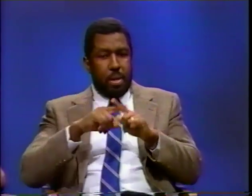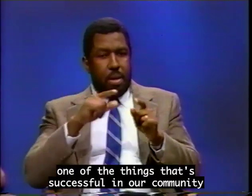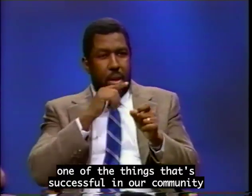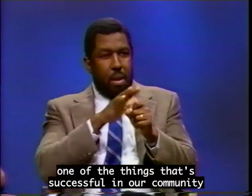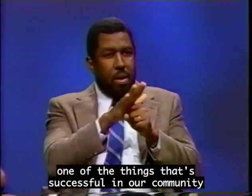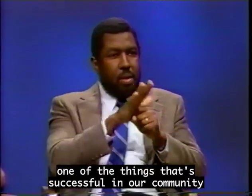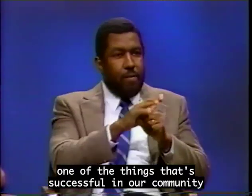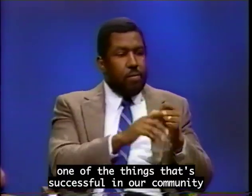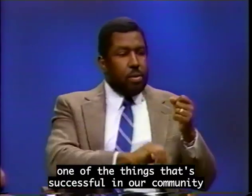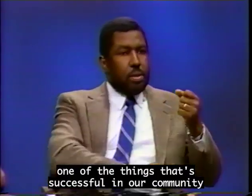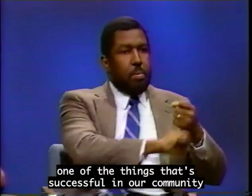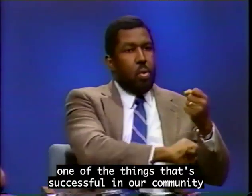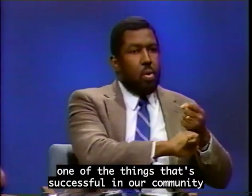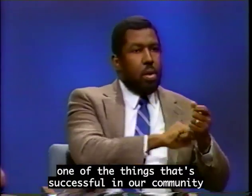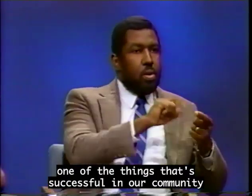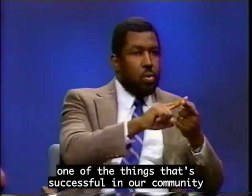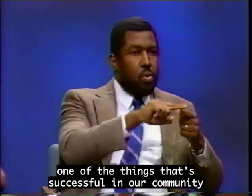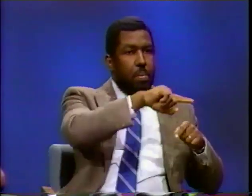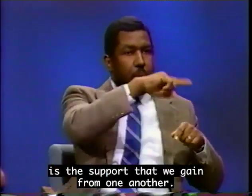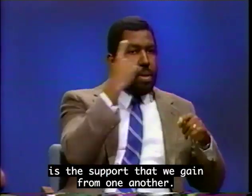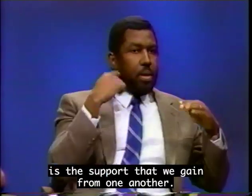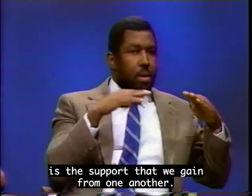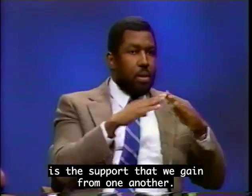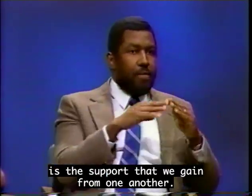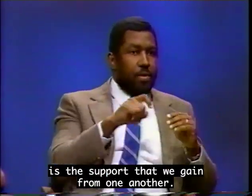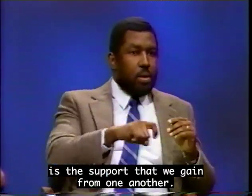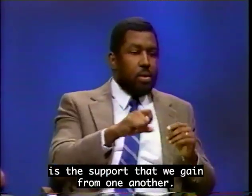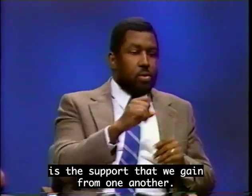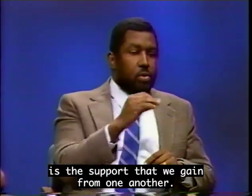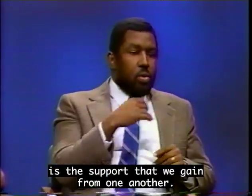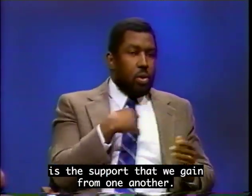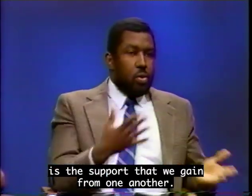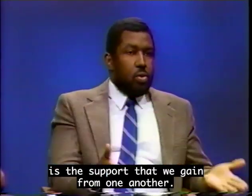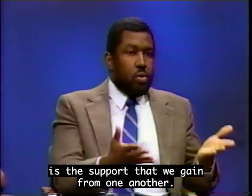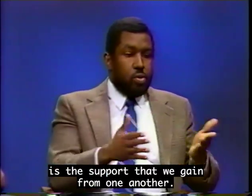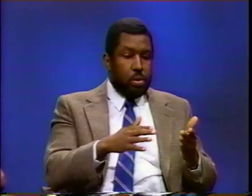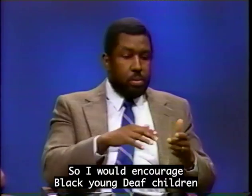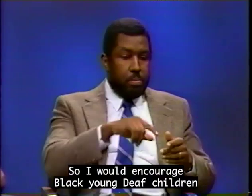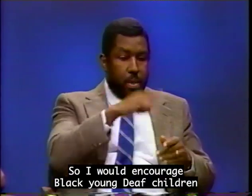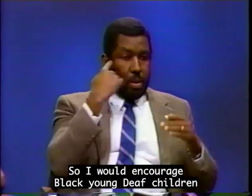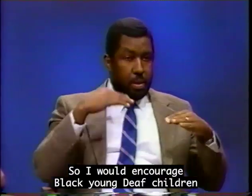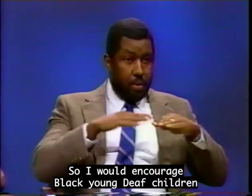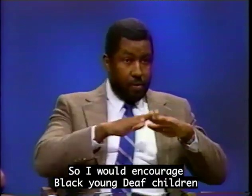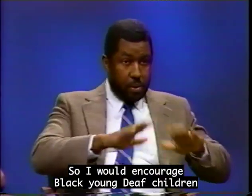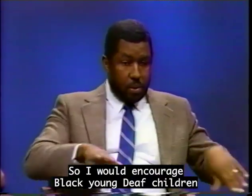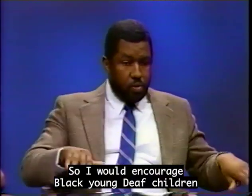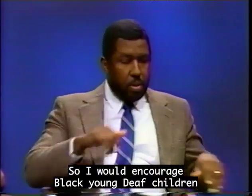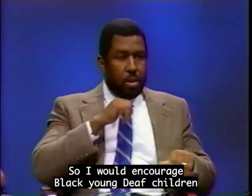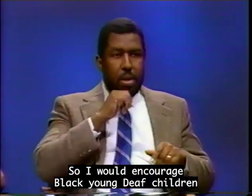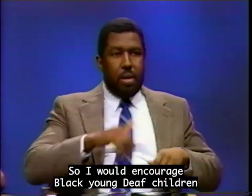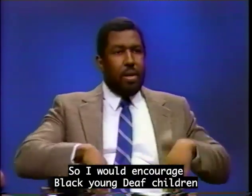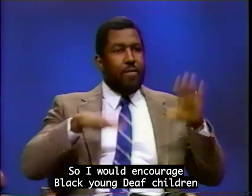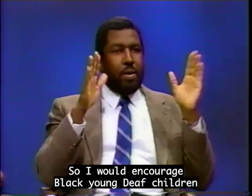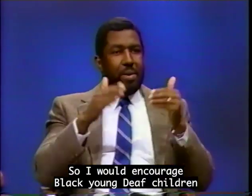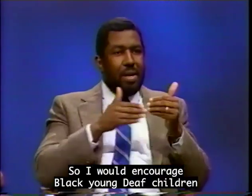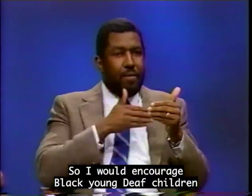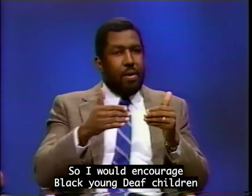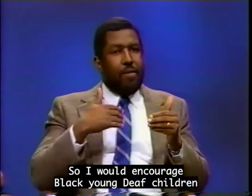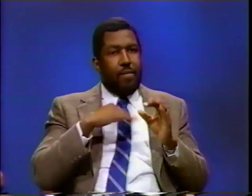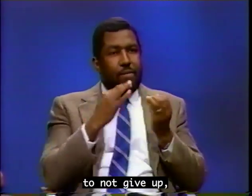one of the things that's successful in our community is the support that we gain from one another. So I would encourage black young deaf children